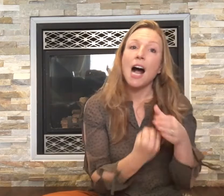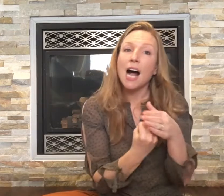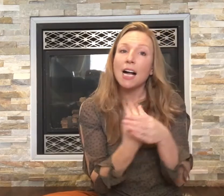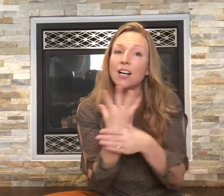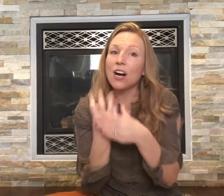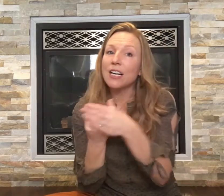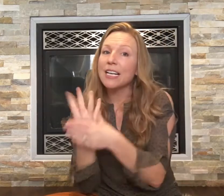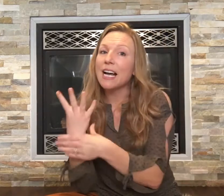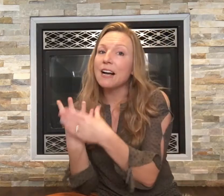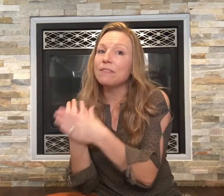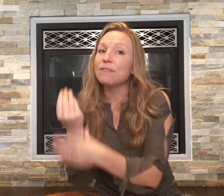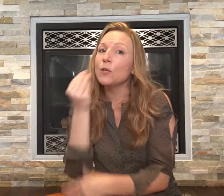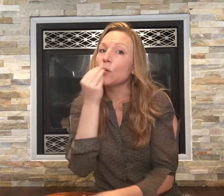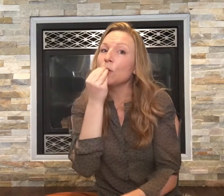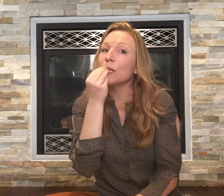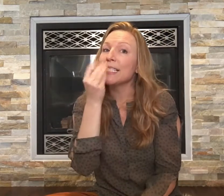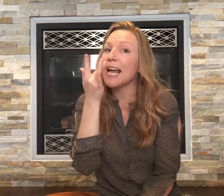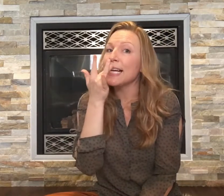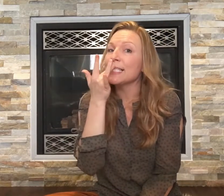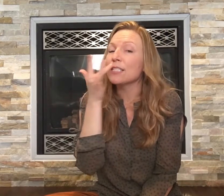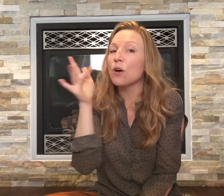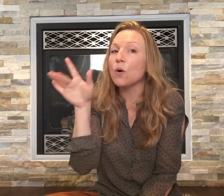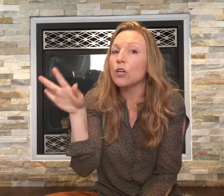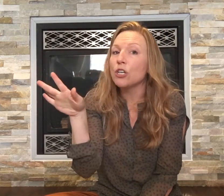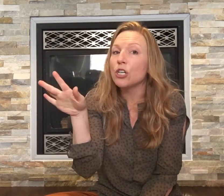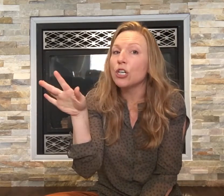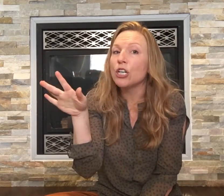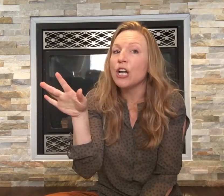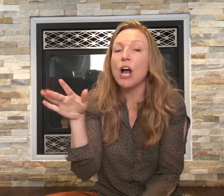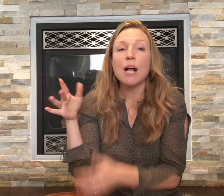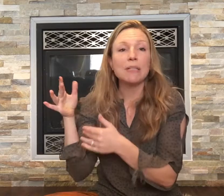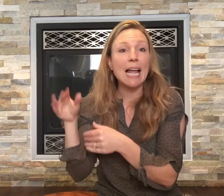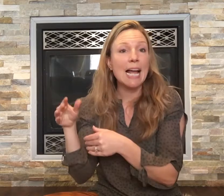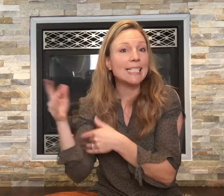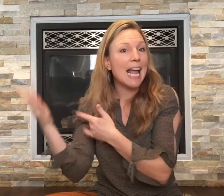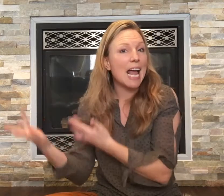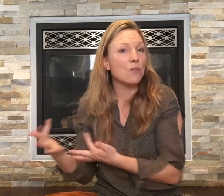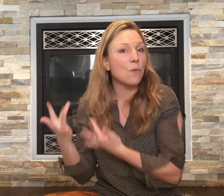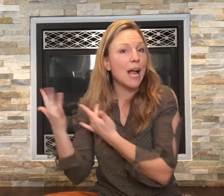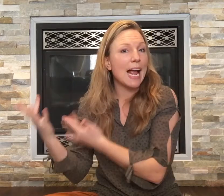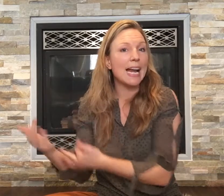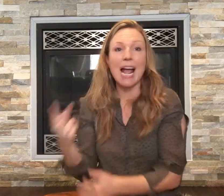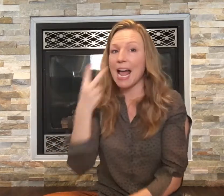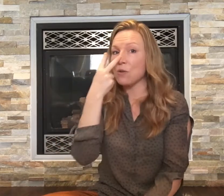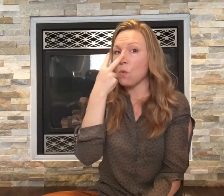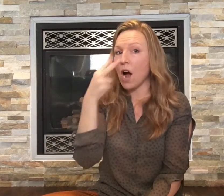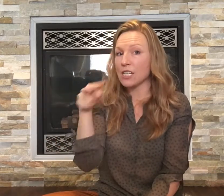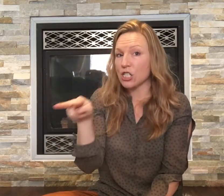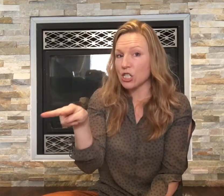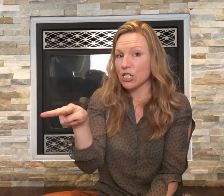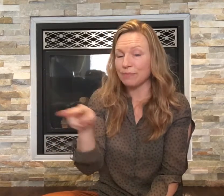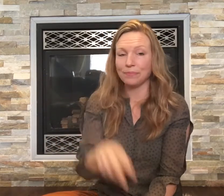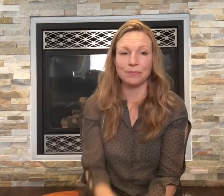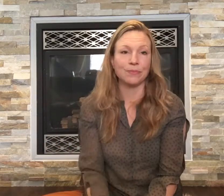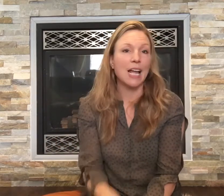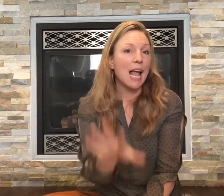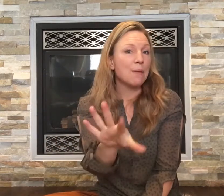A garden of food, it tastes so good. Plant and wait and watch.